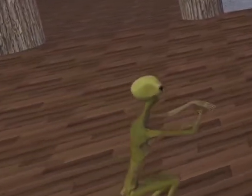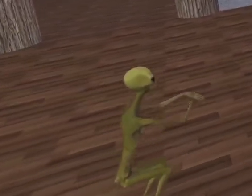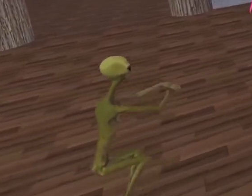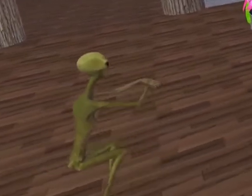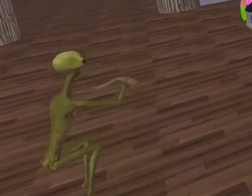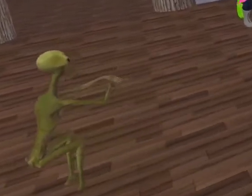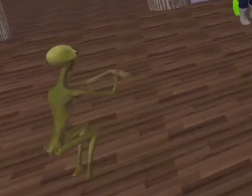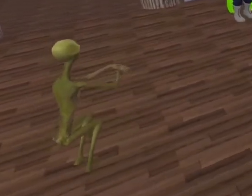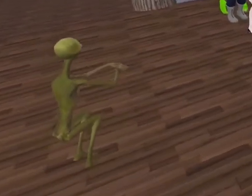married. And then,